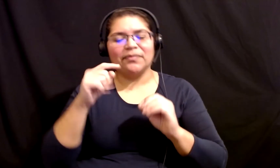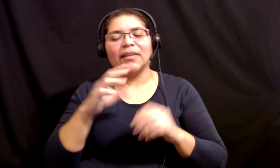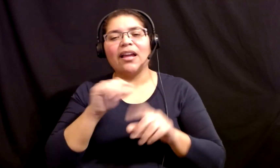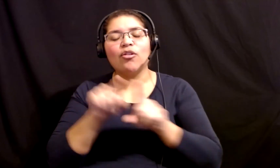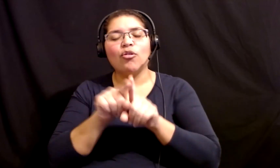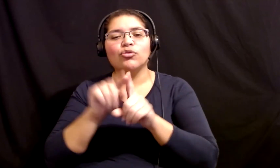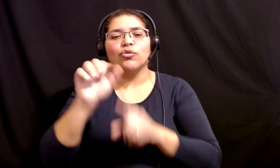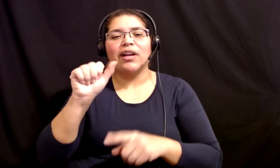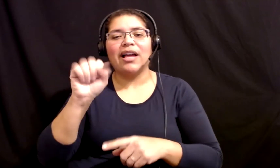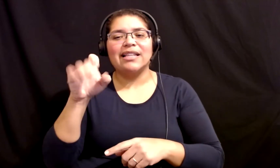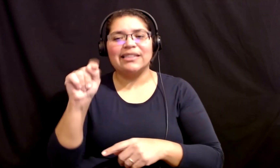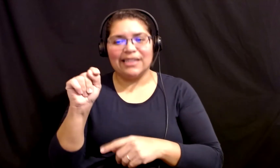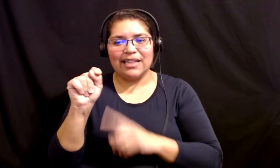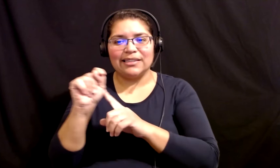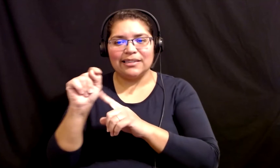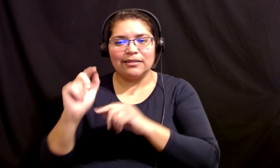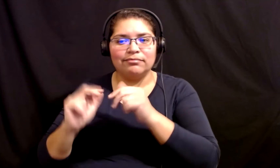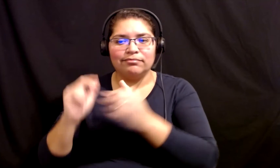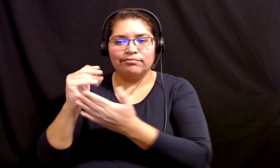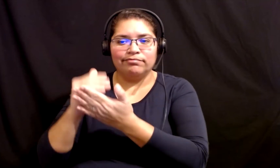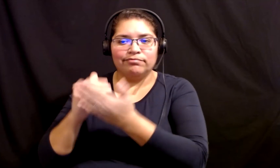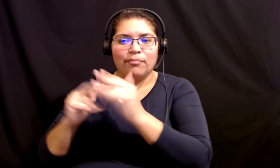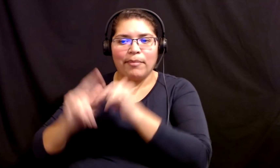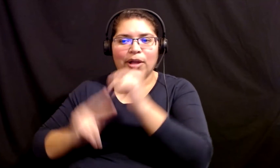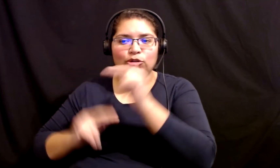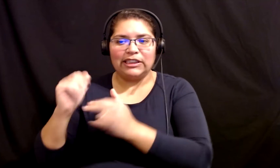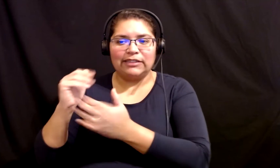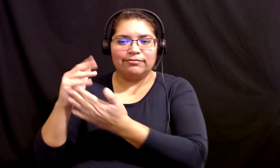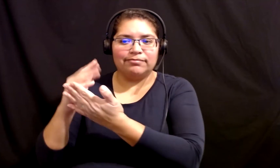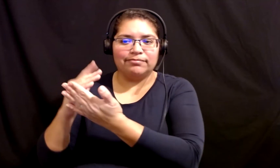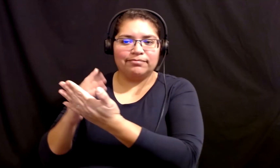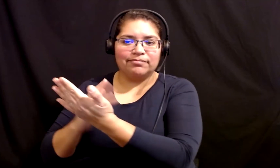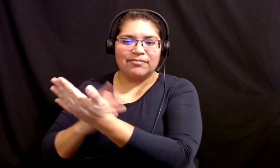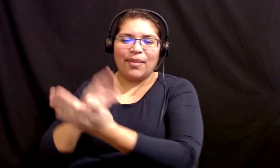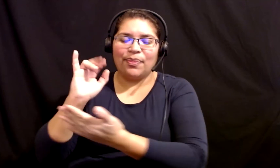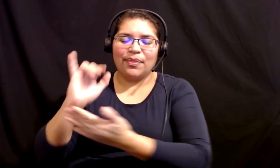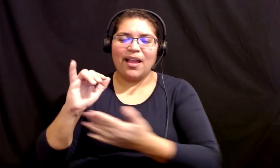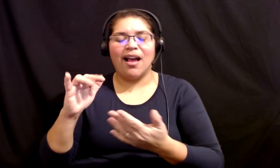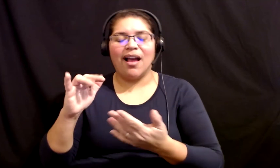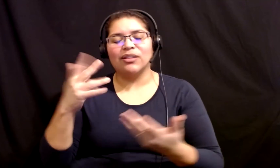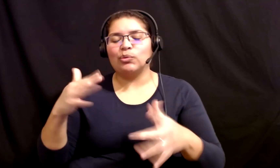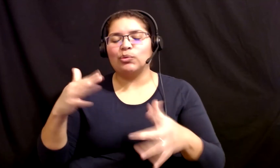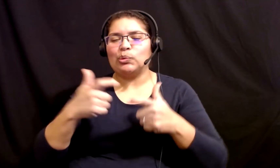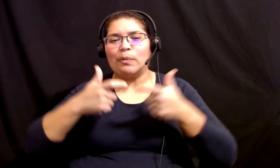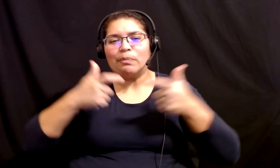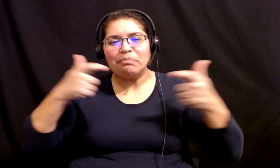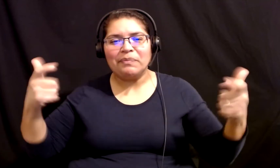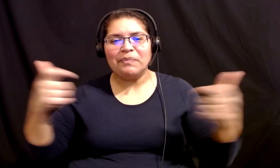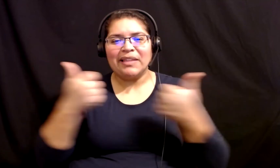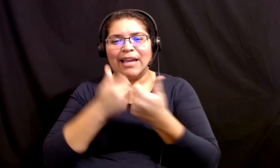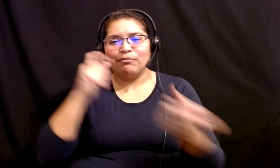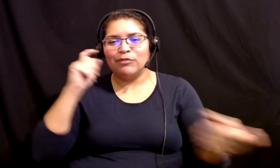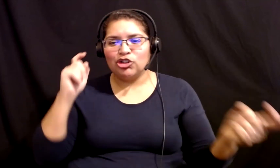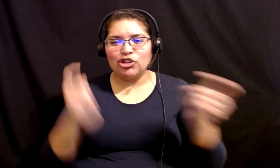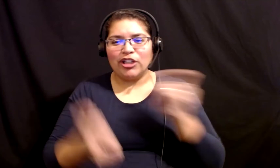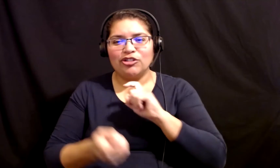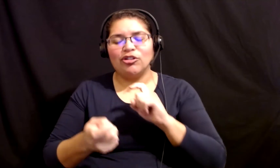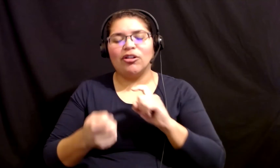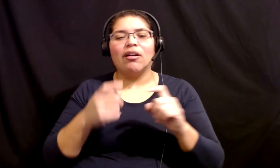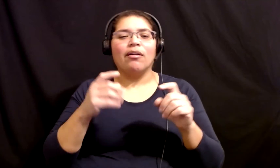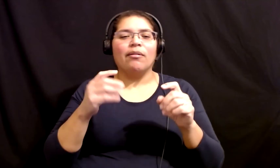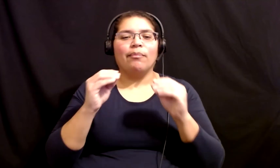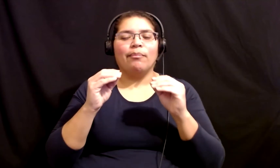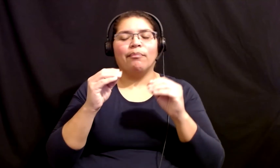building that is really gonna be a total game changer, as opposed to just creating more